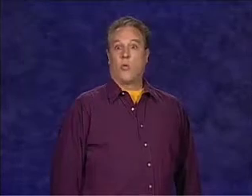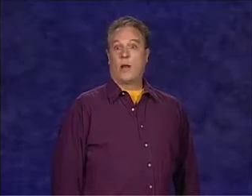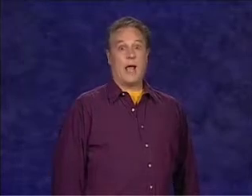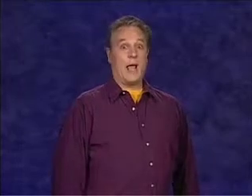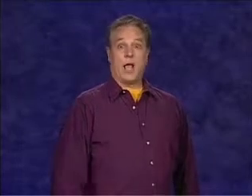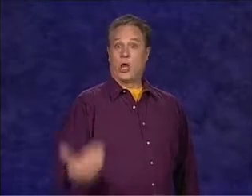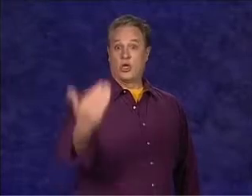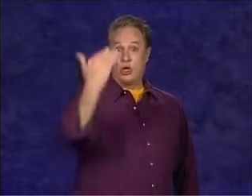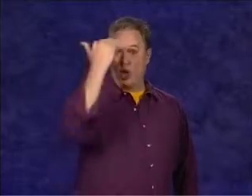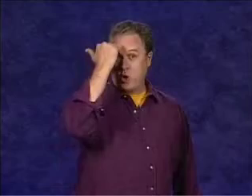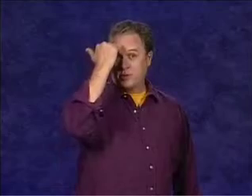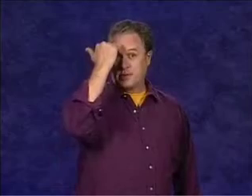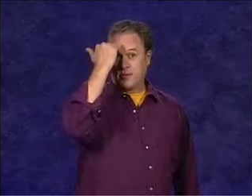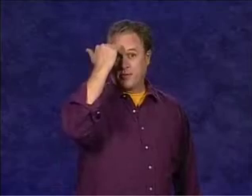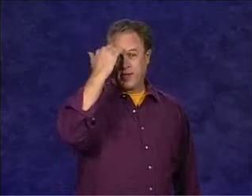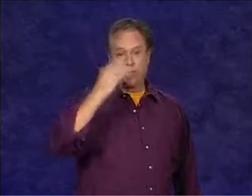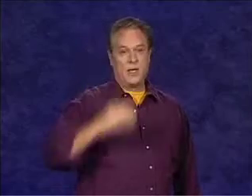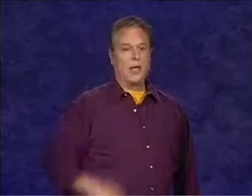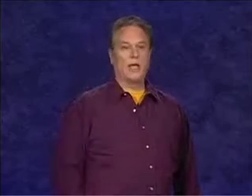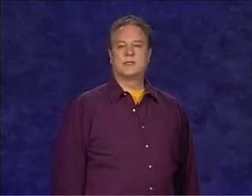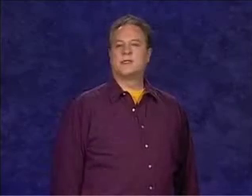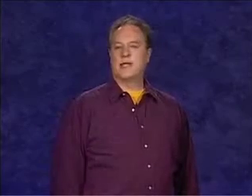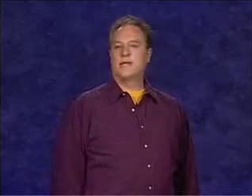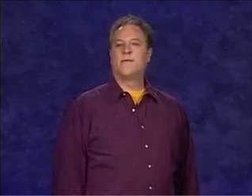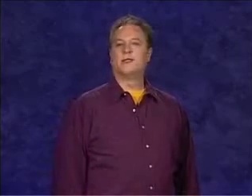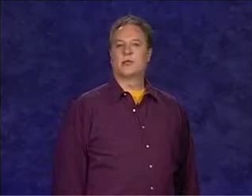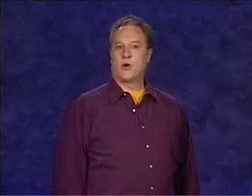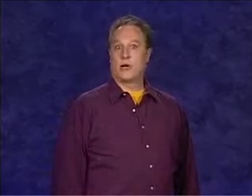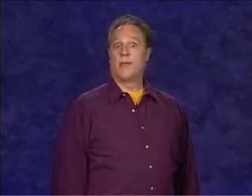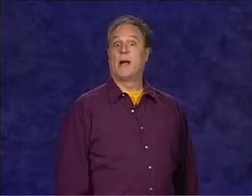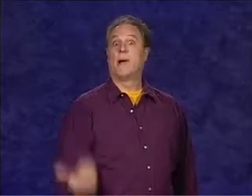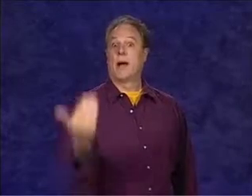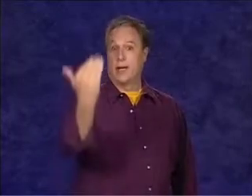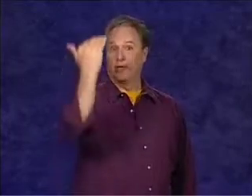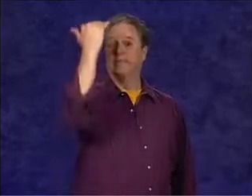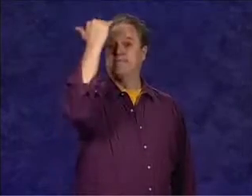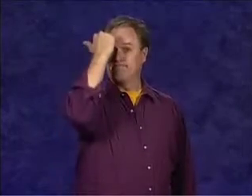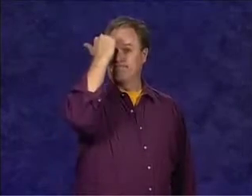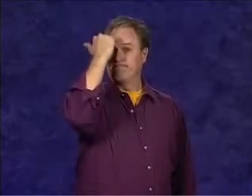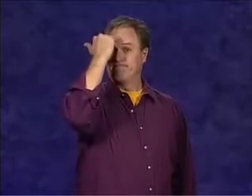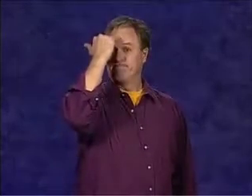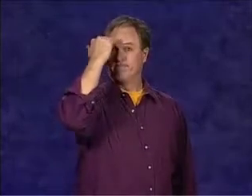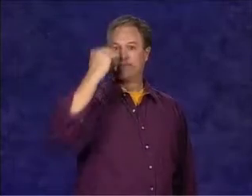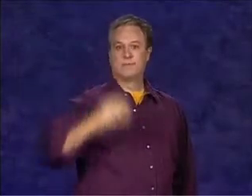When I know something, it's safely stored in my mind.